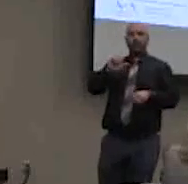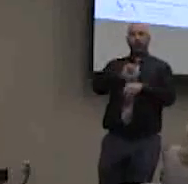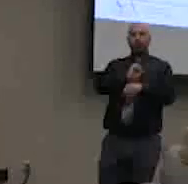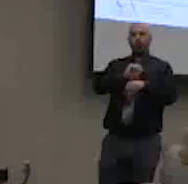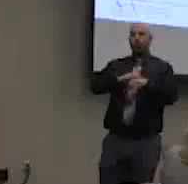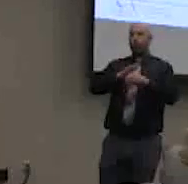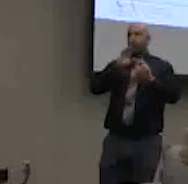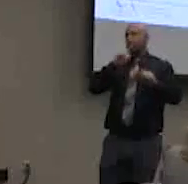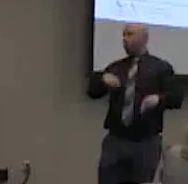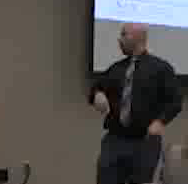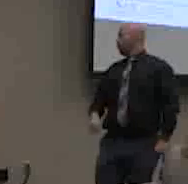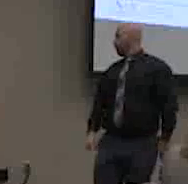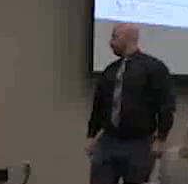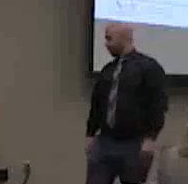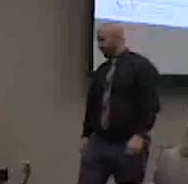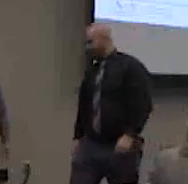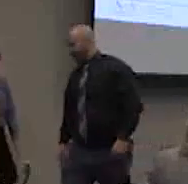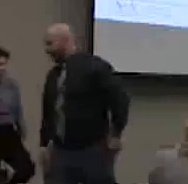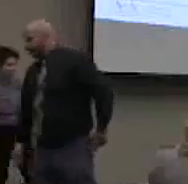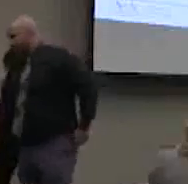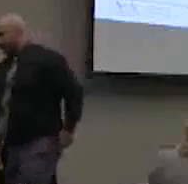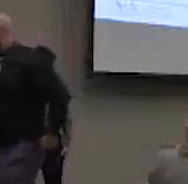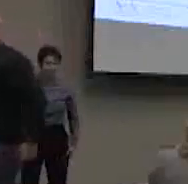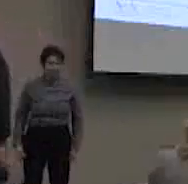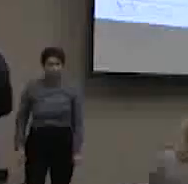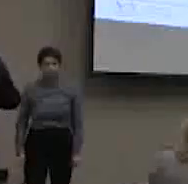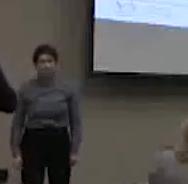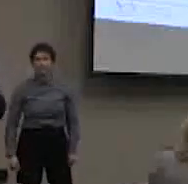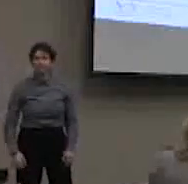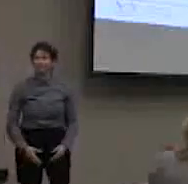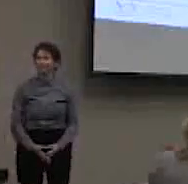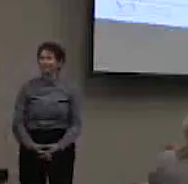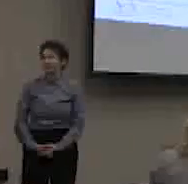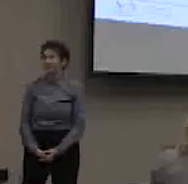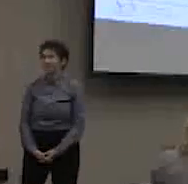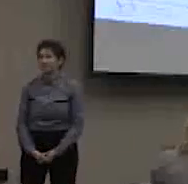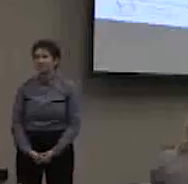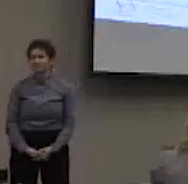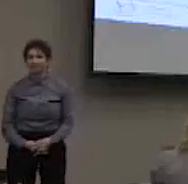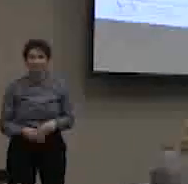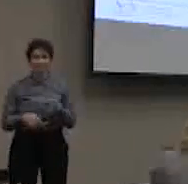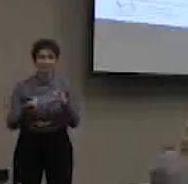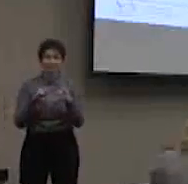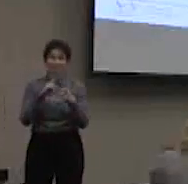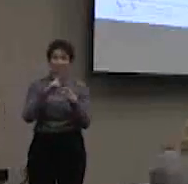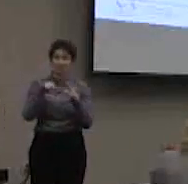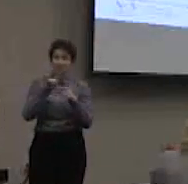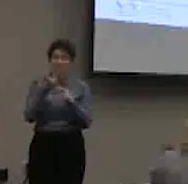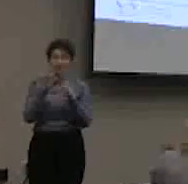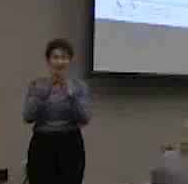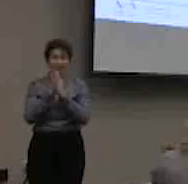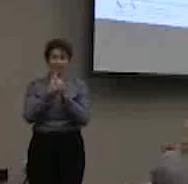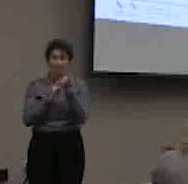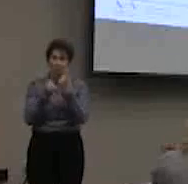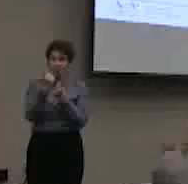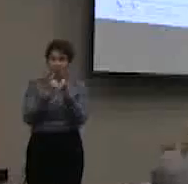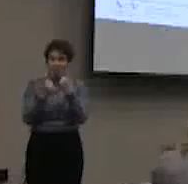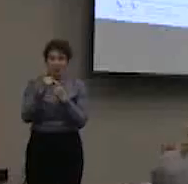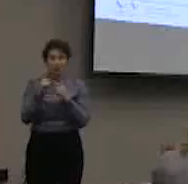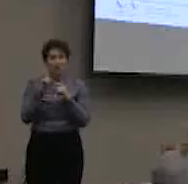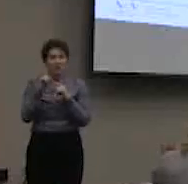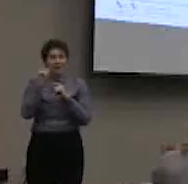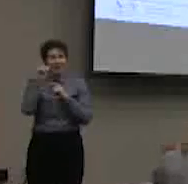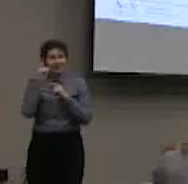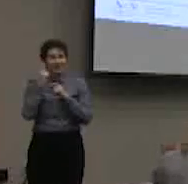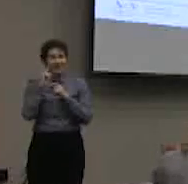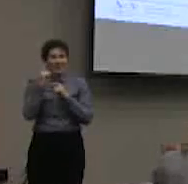Okay, so next, you've been wonderful at asking great questions and listening to everyone for a couple of hours now. We